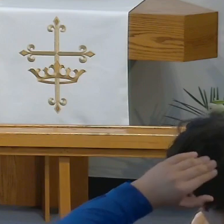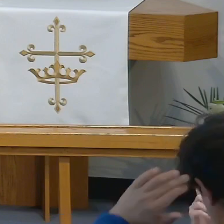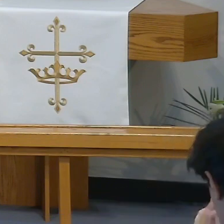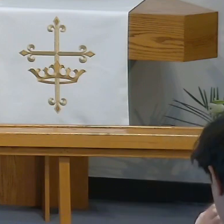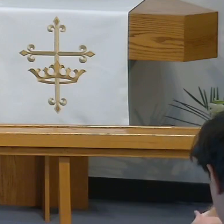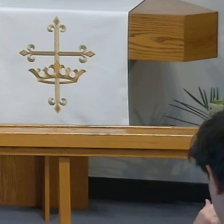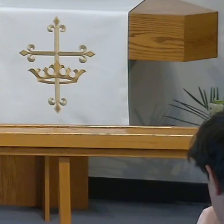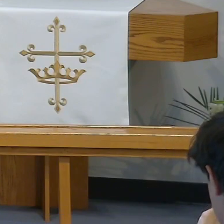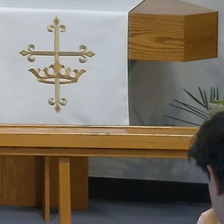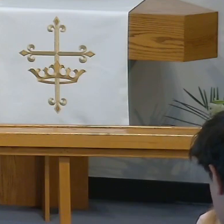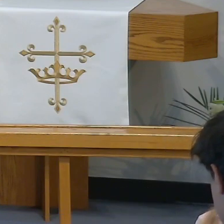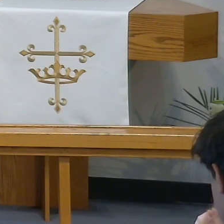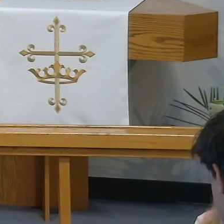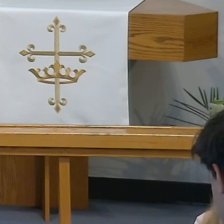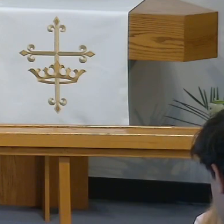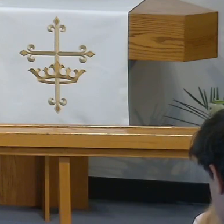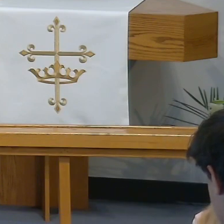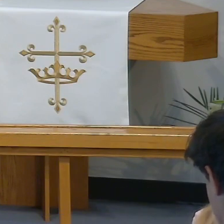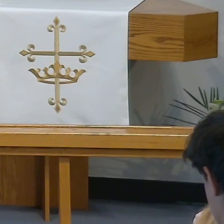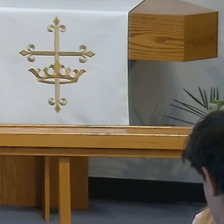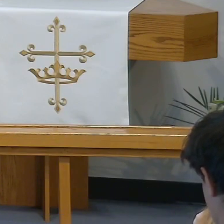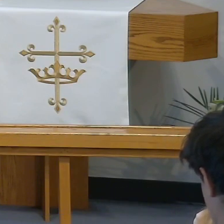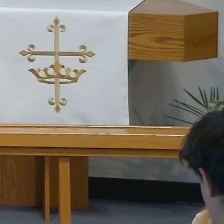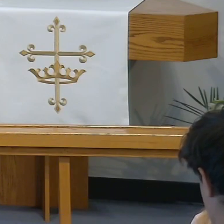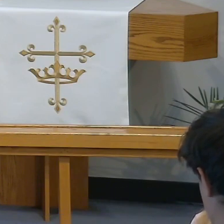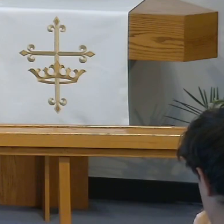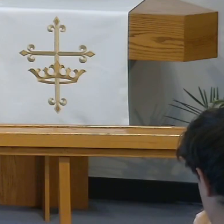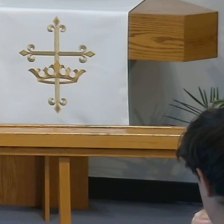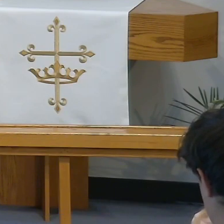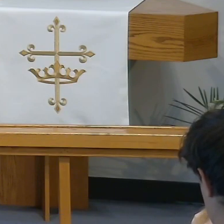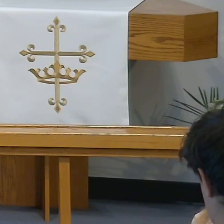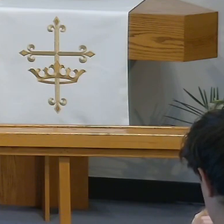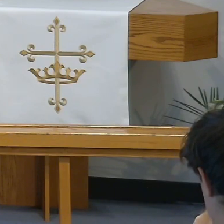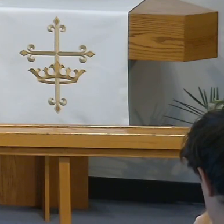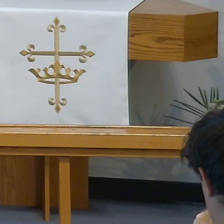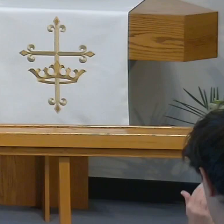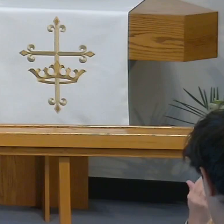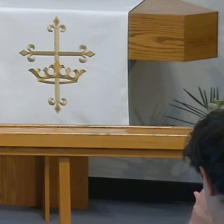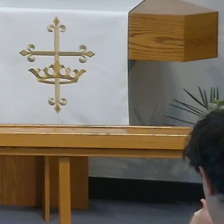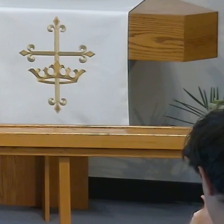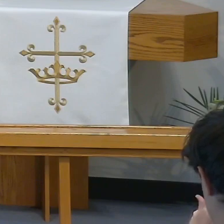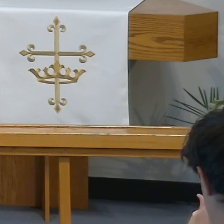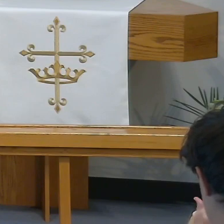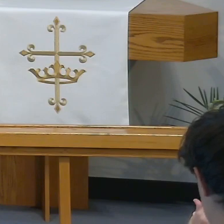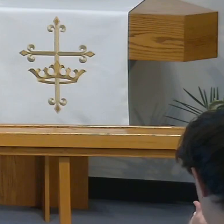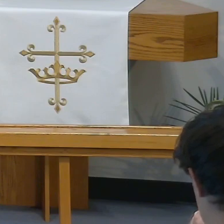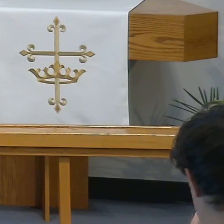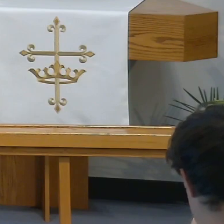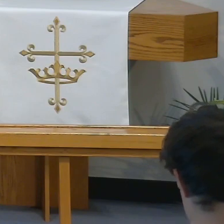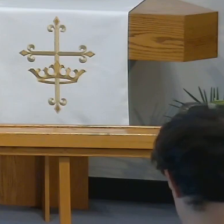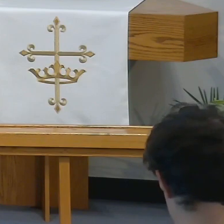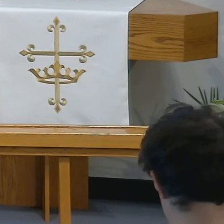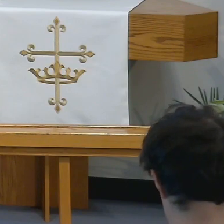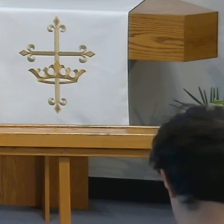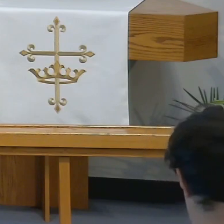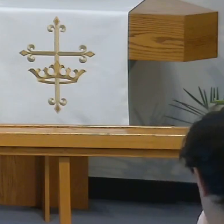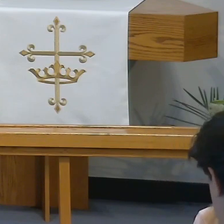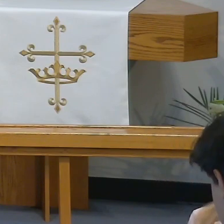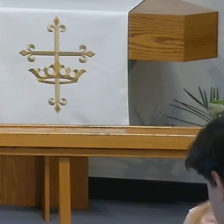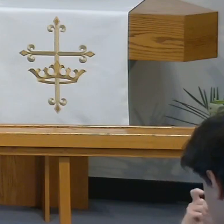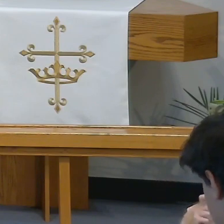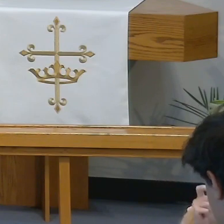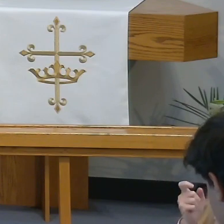become my salvation. Let us come before him with thanksgiving and exalt him with music and